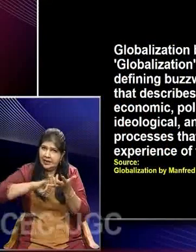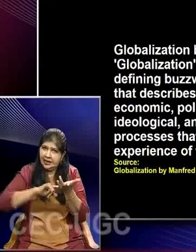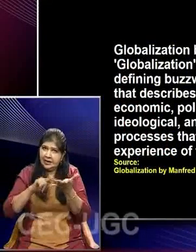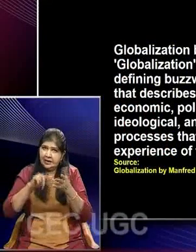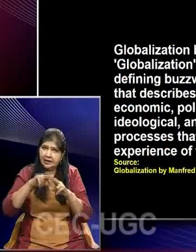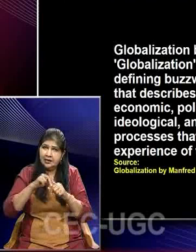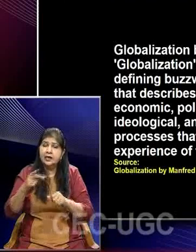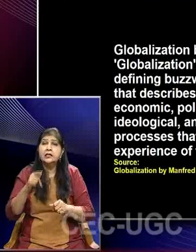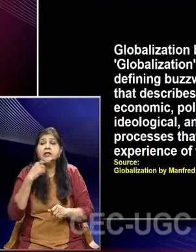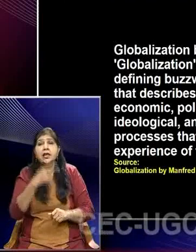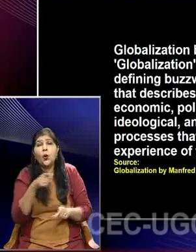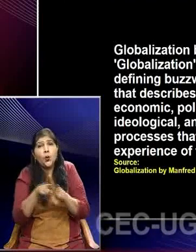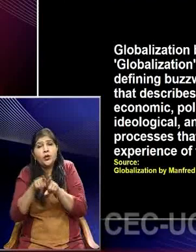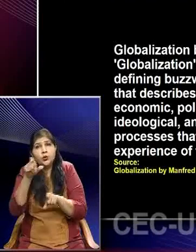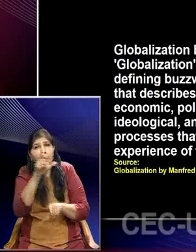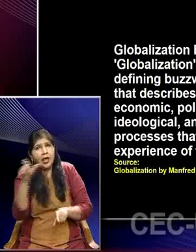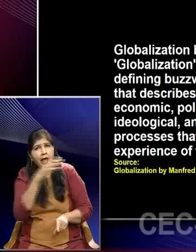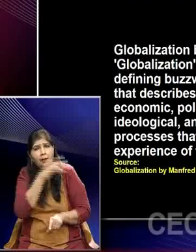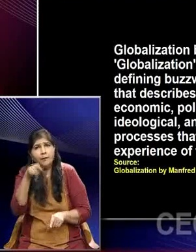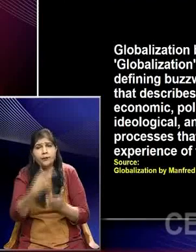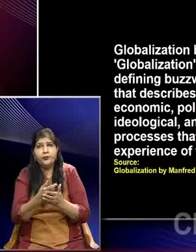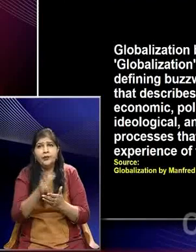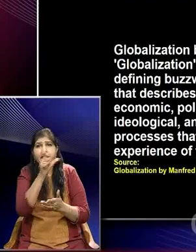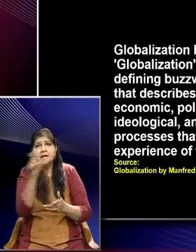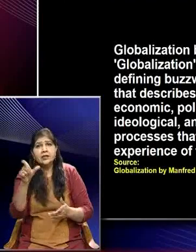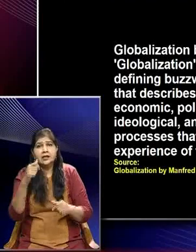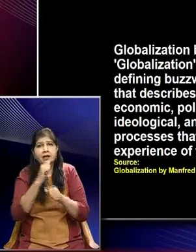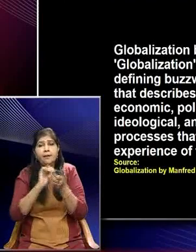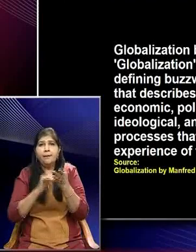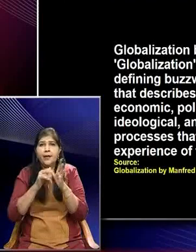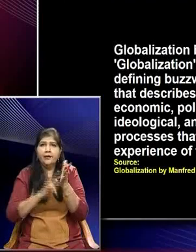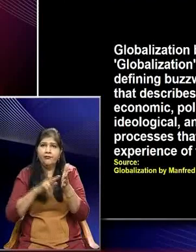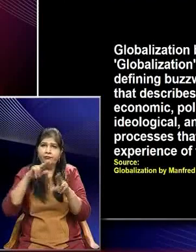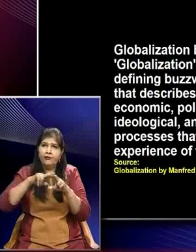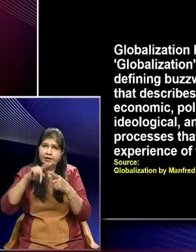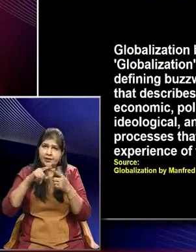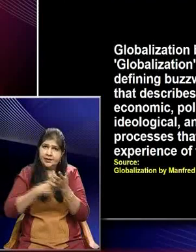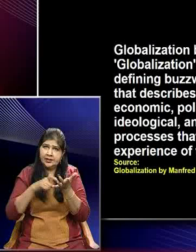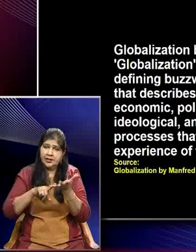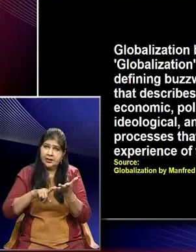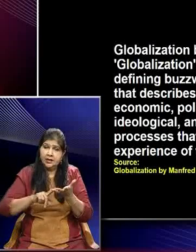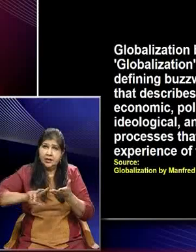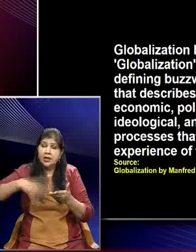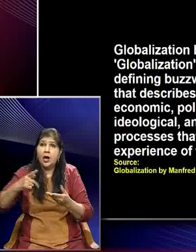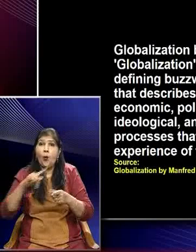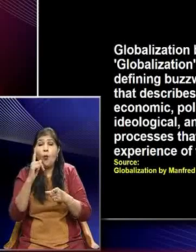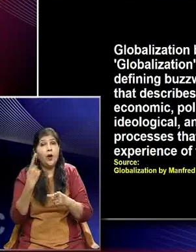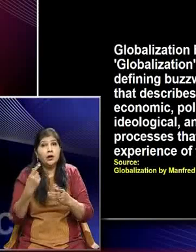globalization, according to Manfred Steger, has become one of